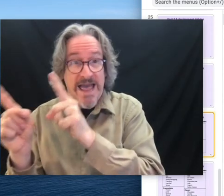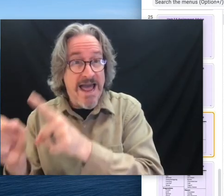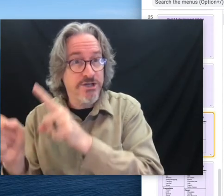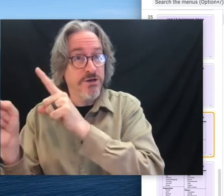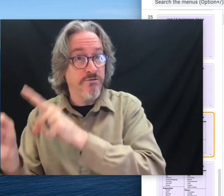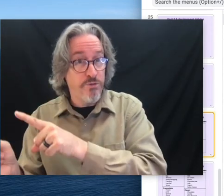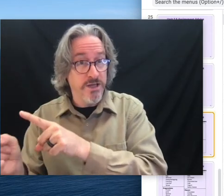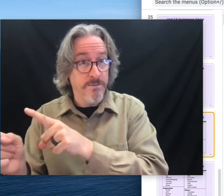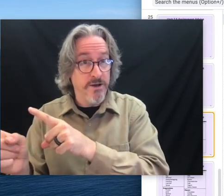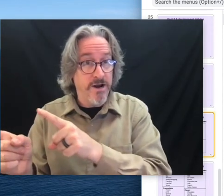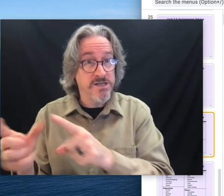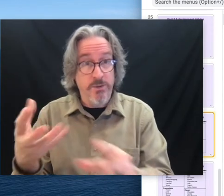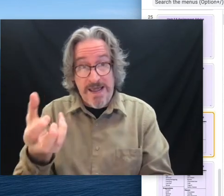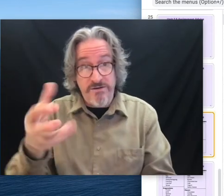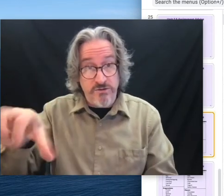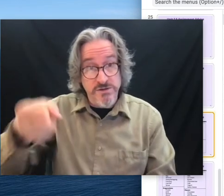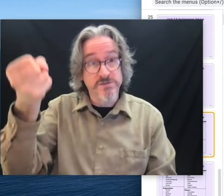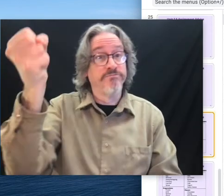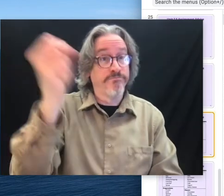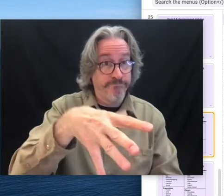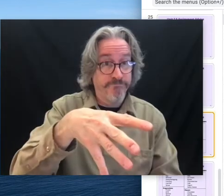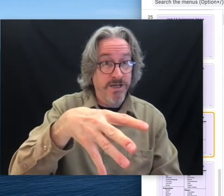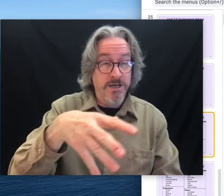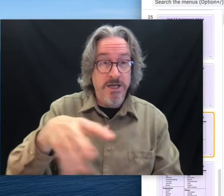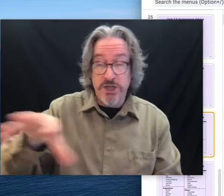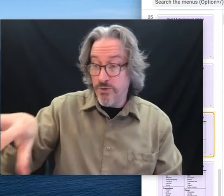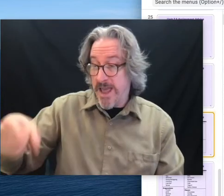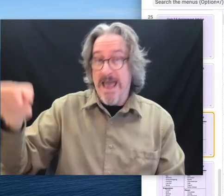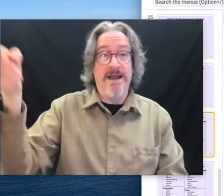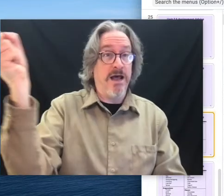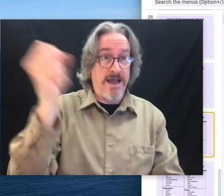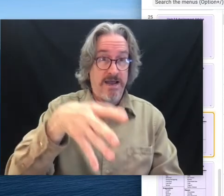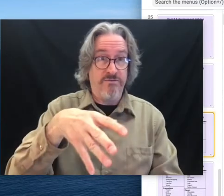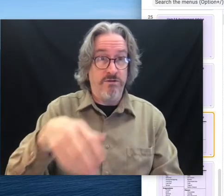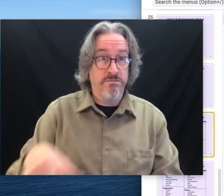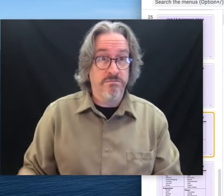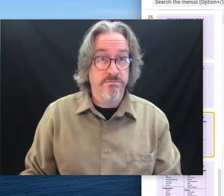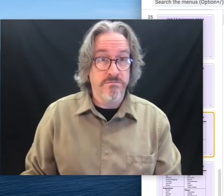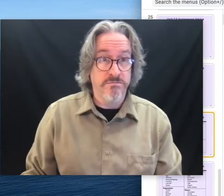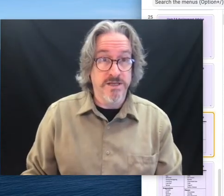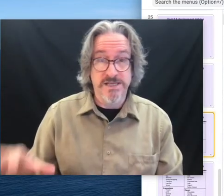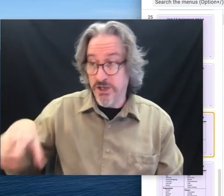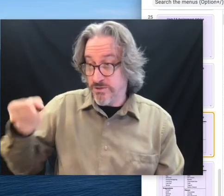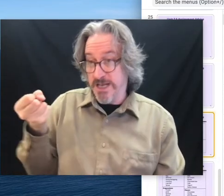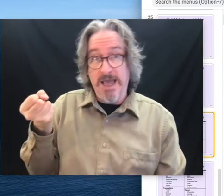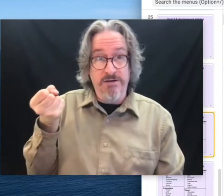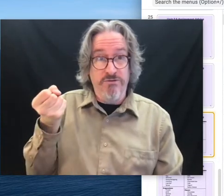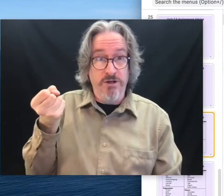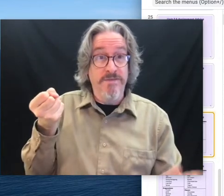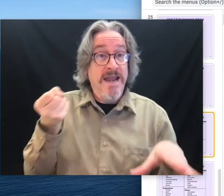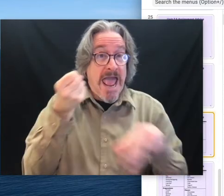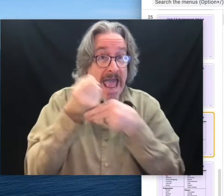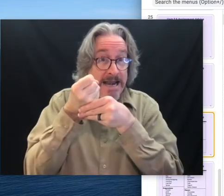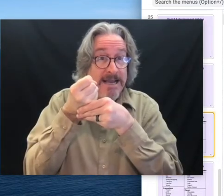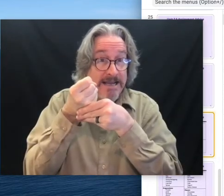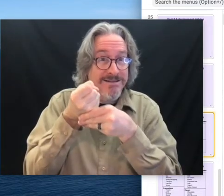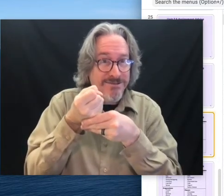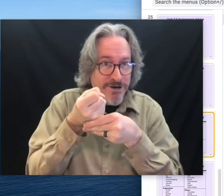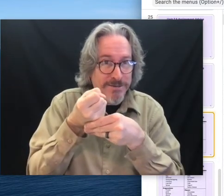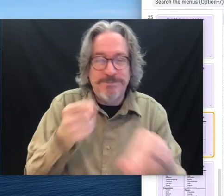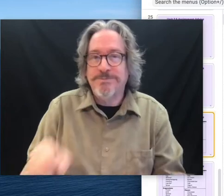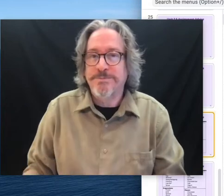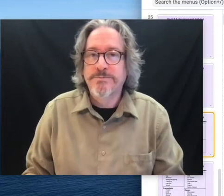the action of putting them in, right? So handfuls, you add a handful. It's not you take a handful and then add